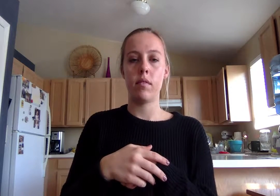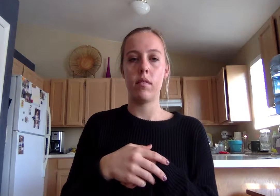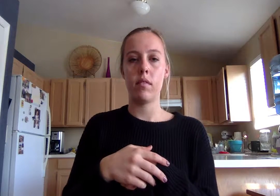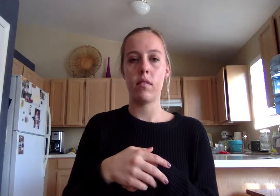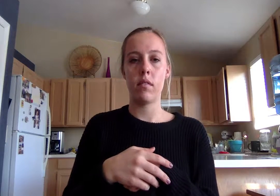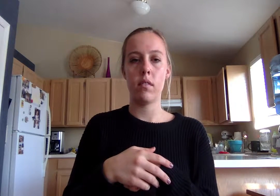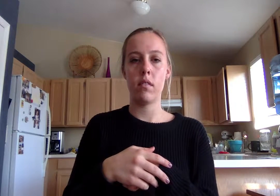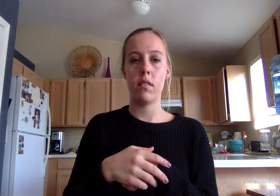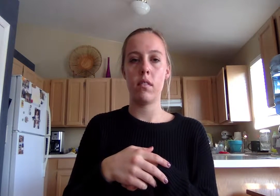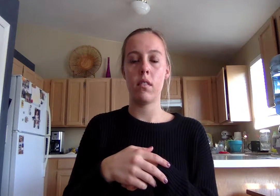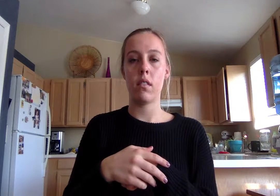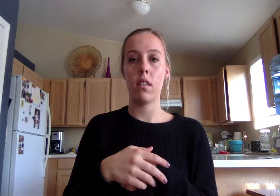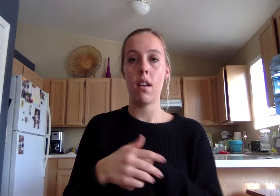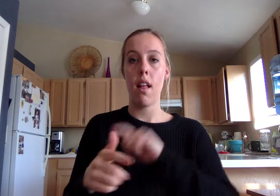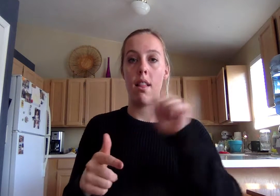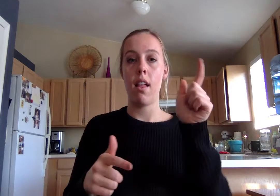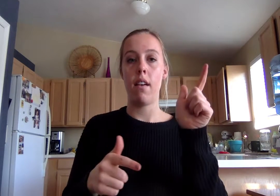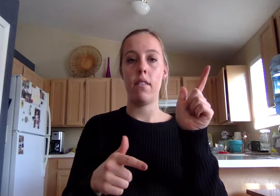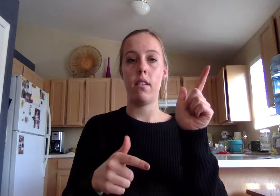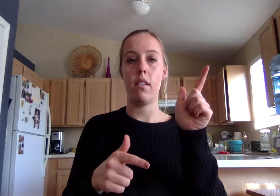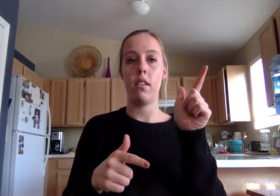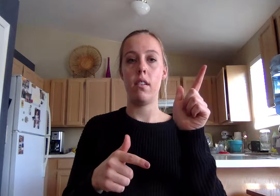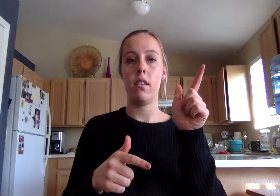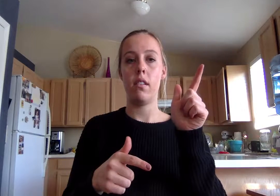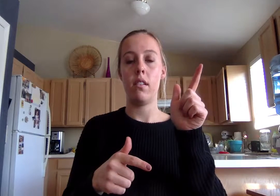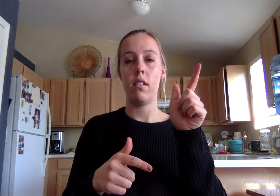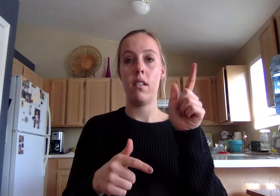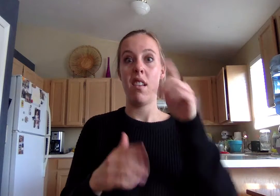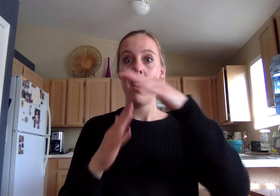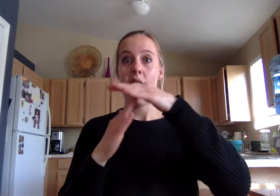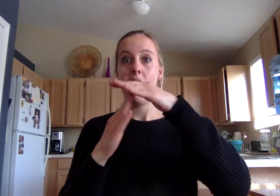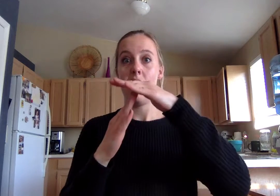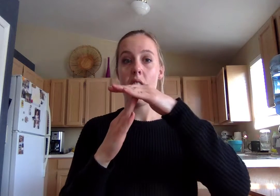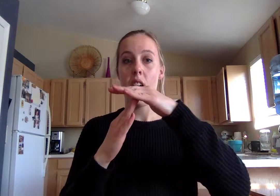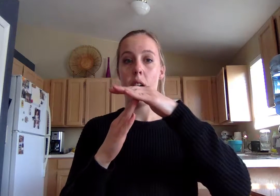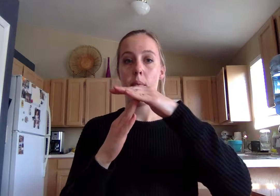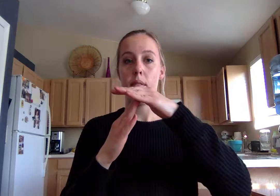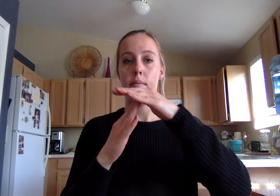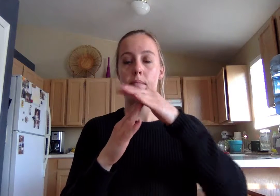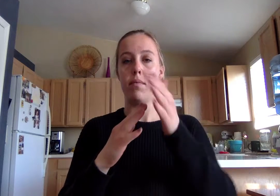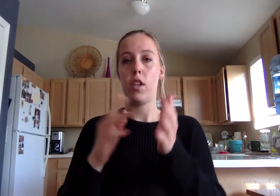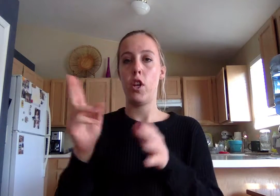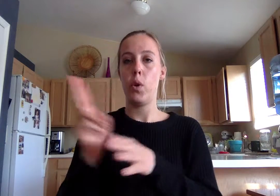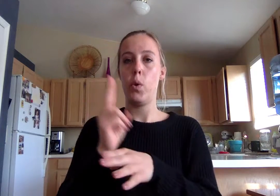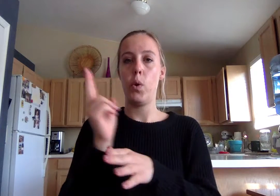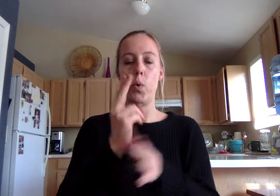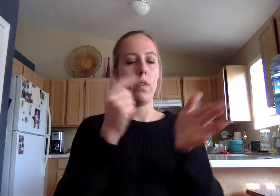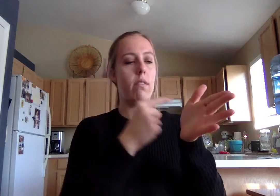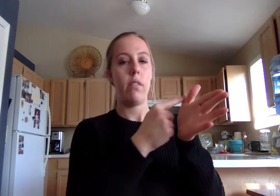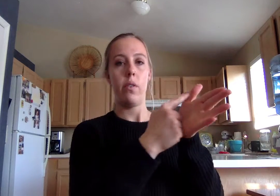On my left hand, I place on the top of the clay using this part of my hand, this meaty part right below the